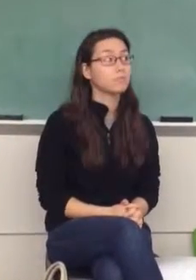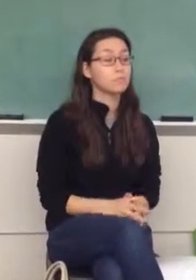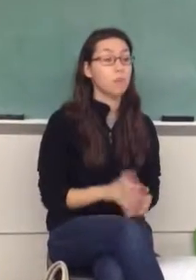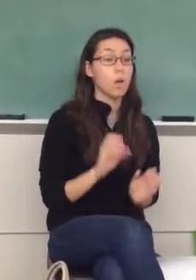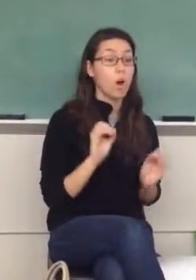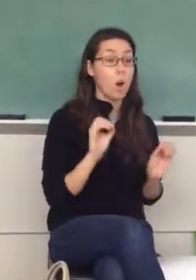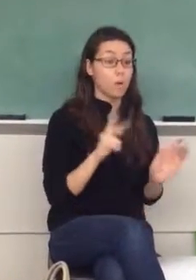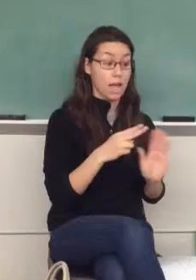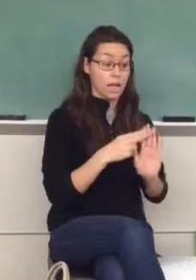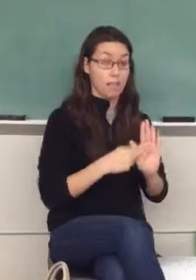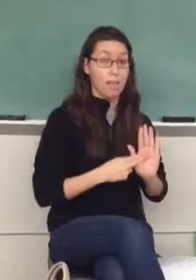me.